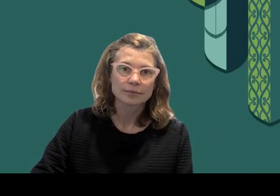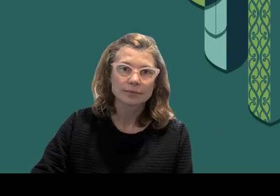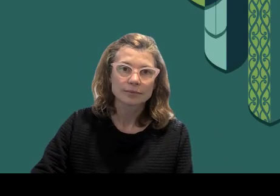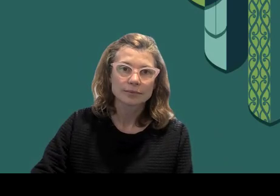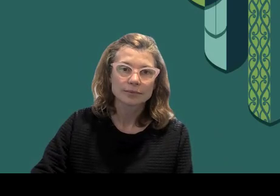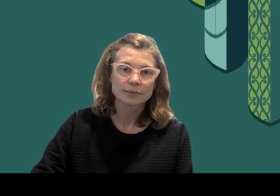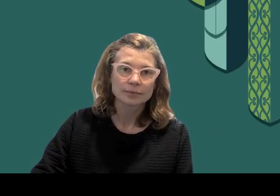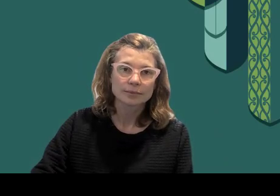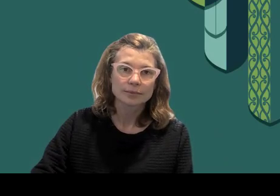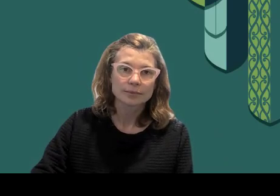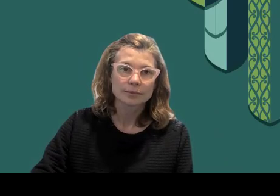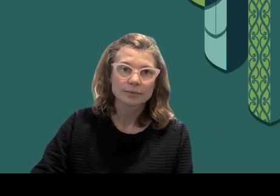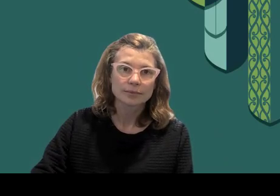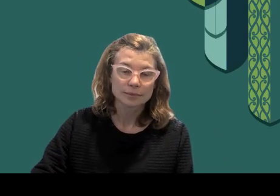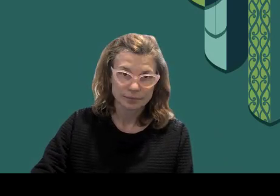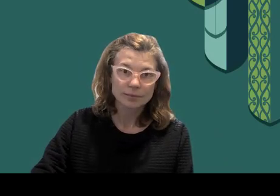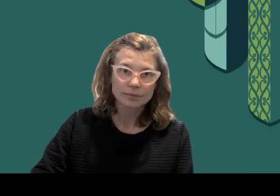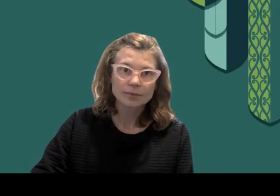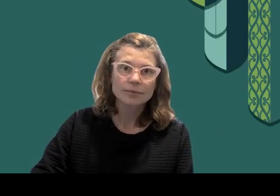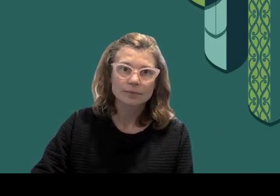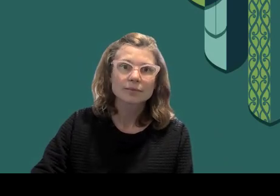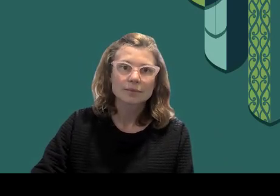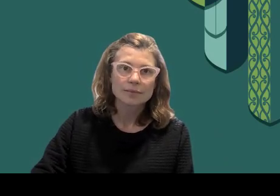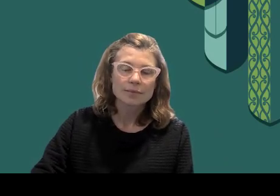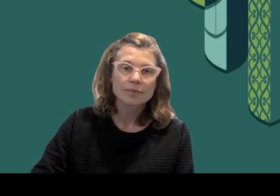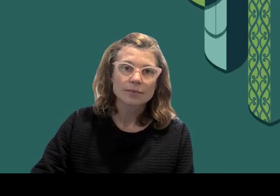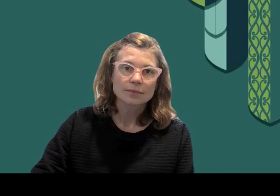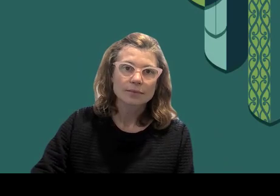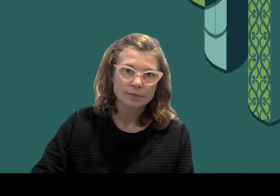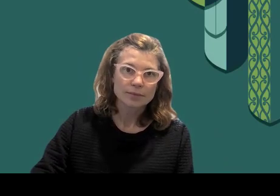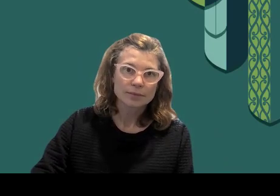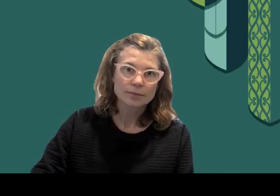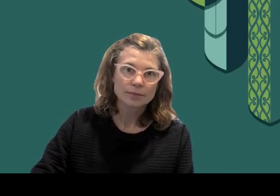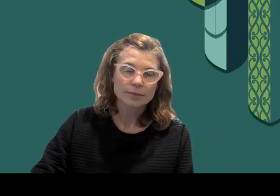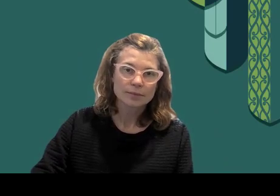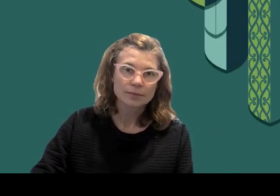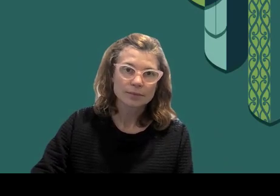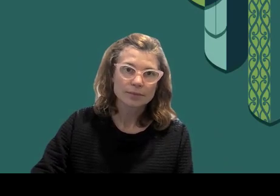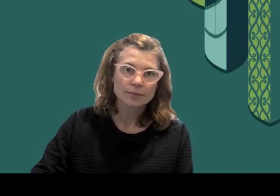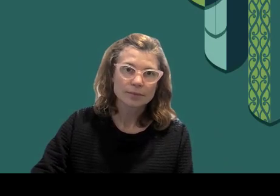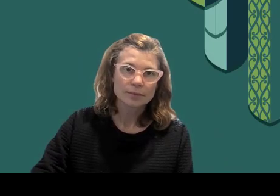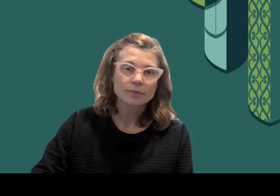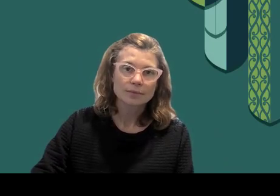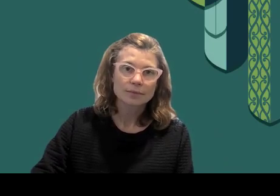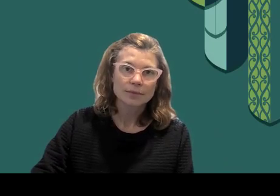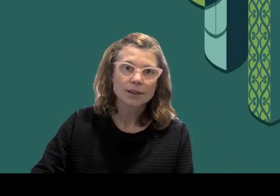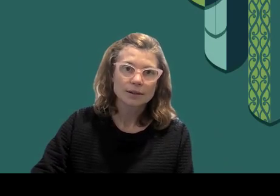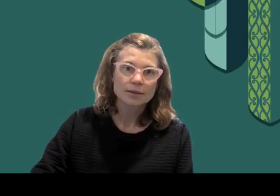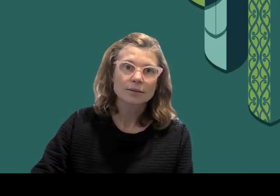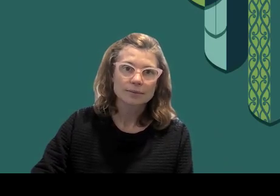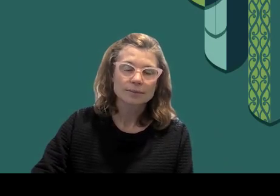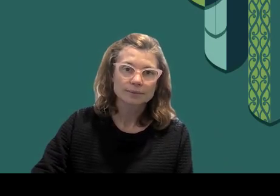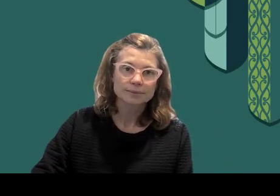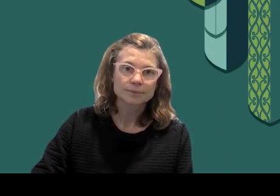compare leading a group of people, say in a school or even in the same premise, to the leadership that we have to do